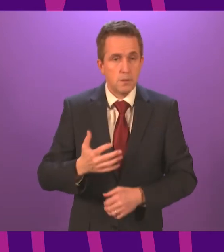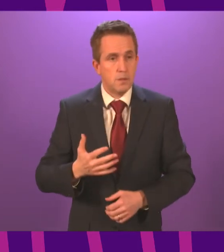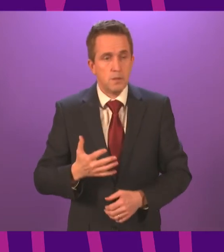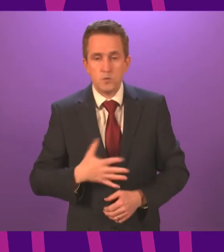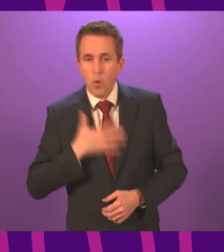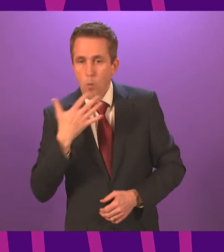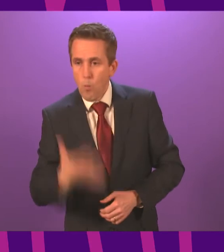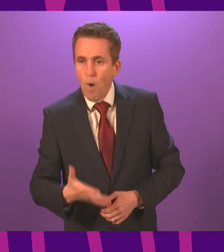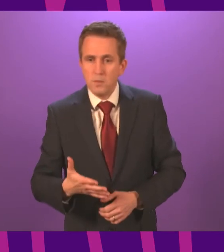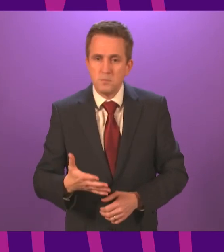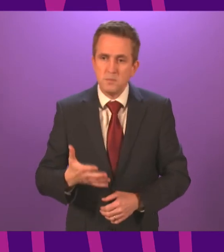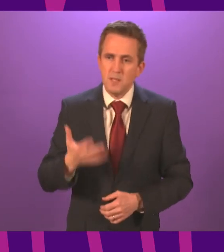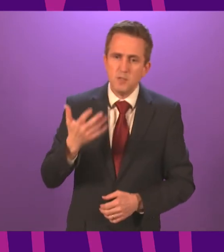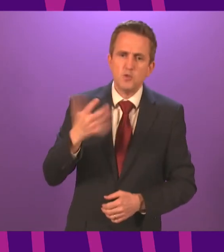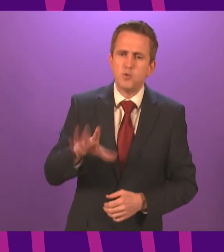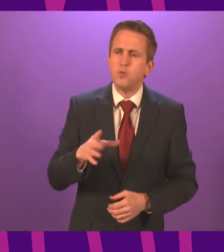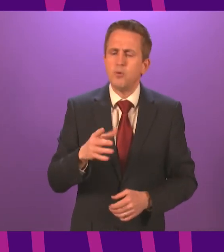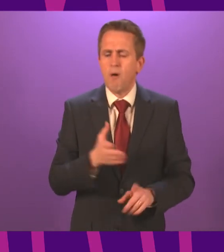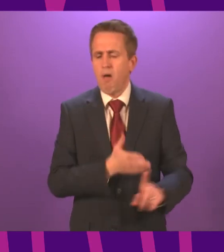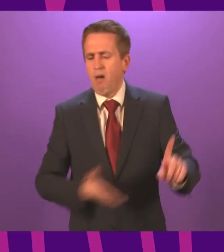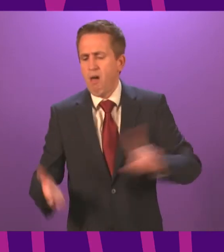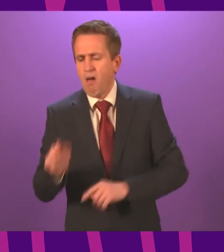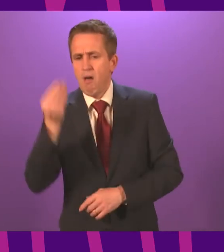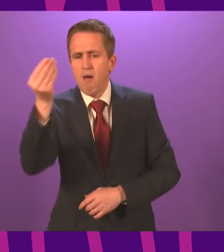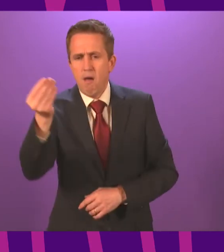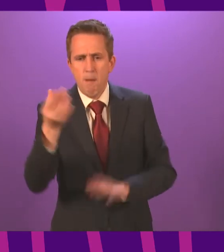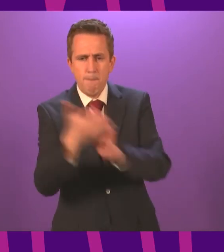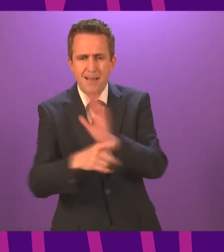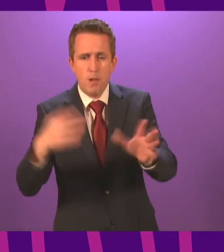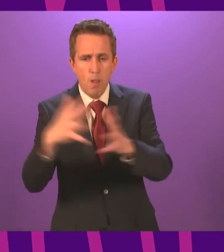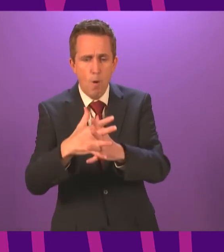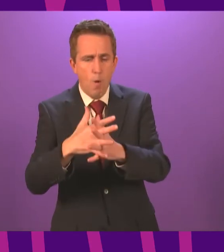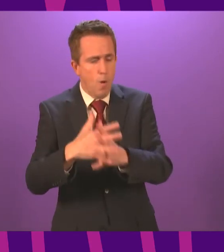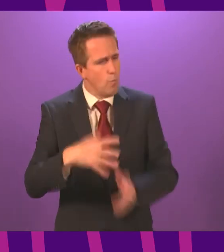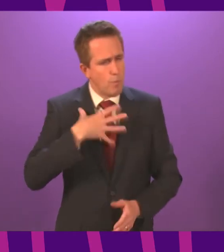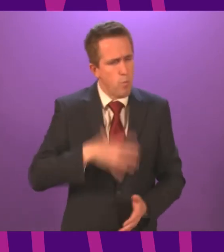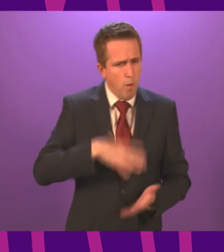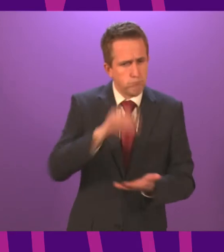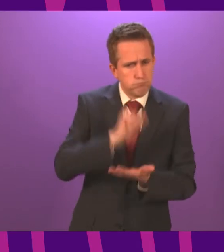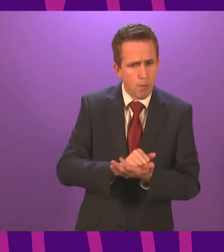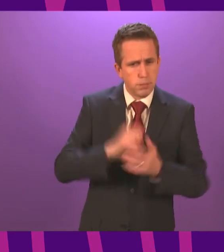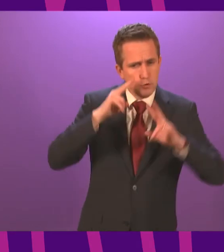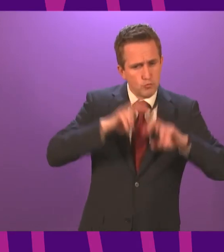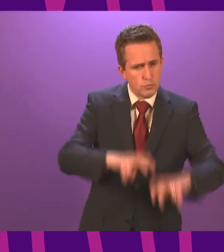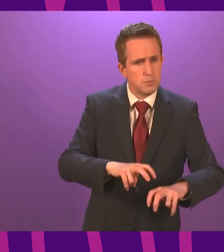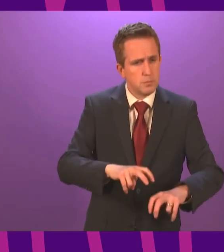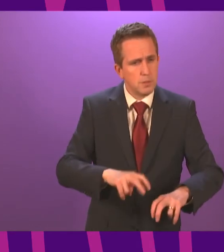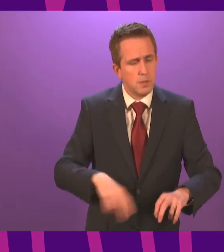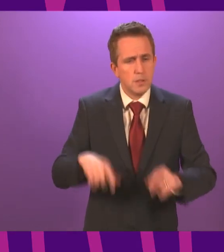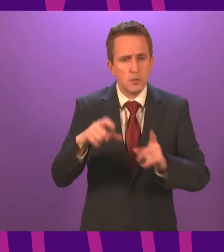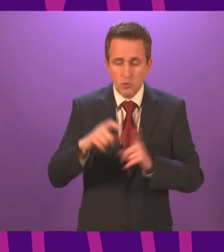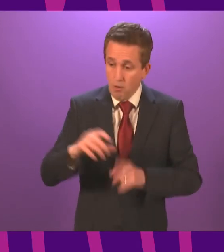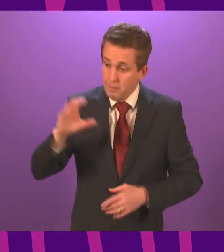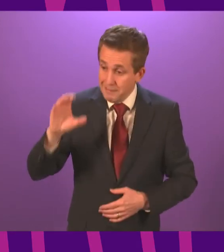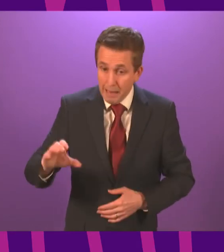and push these matters through without scrutiny in itself. And the reason I say that is because I think Donald Cameron in his